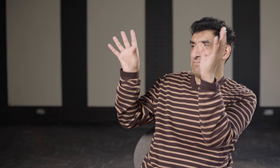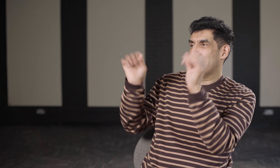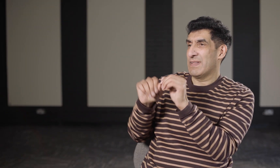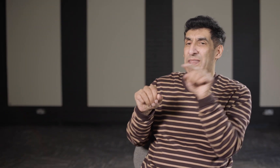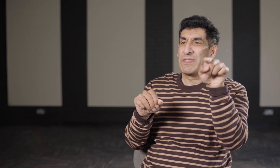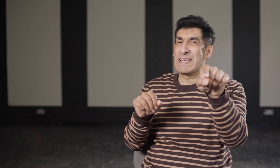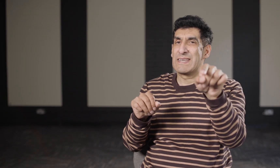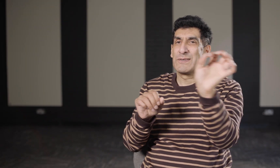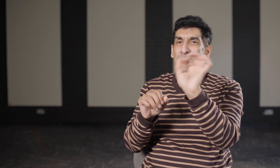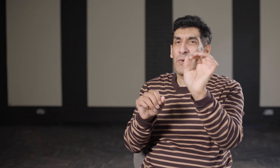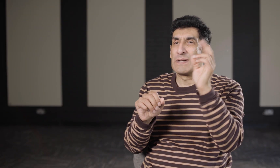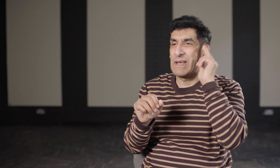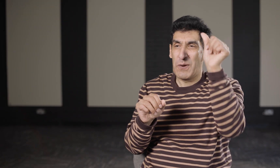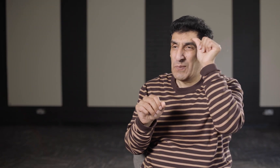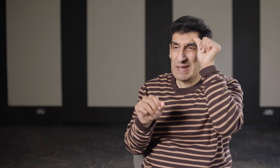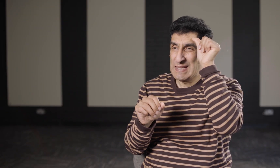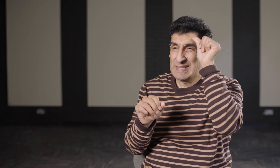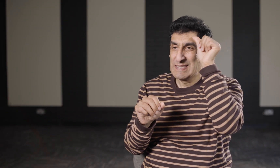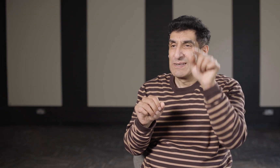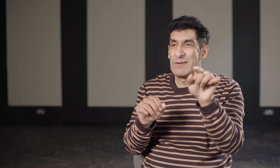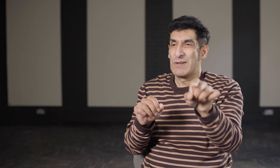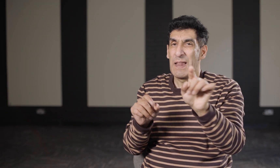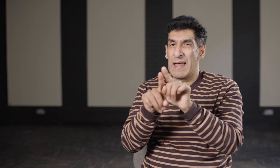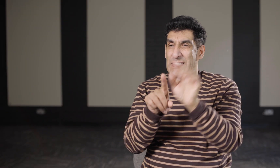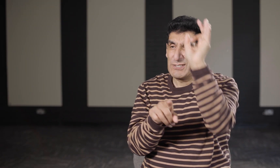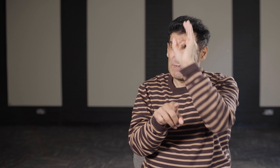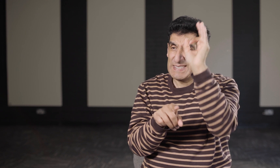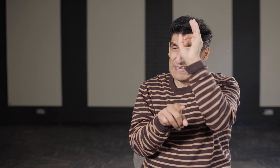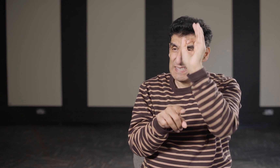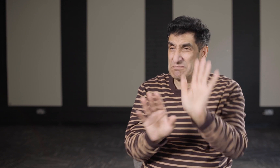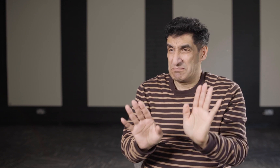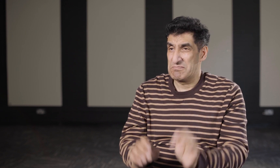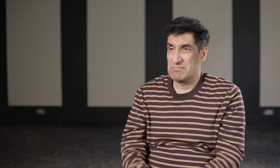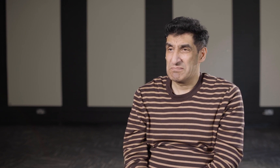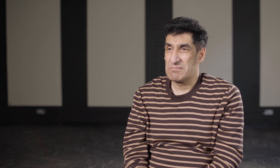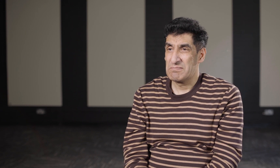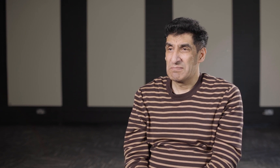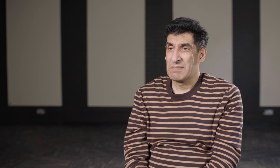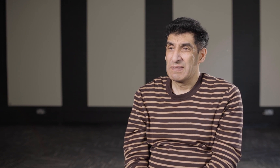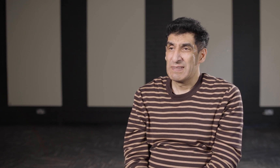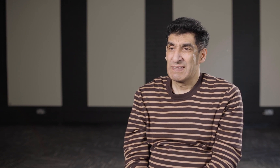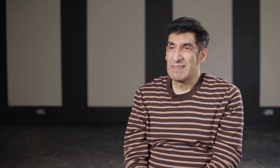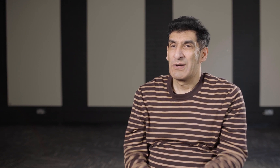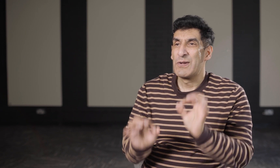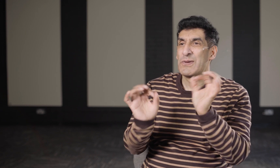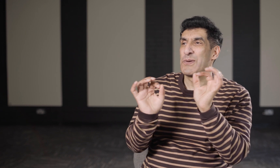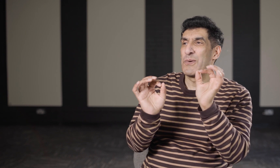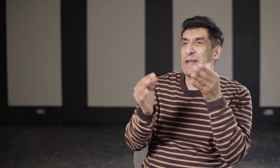So the stereotypes are people are quite ignorant to a deaf person's need. Then there's a lack of communication between